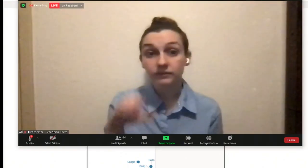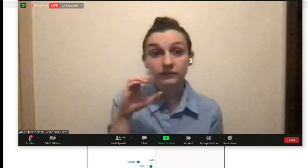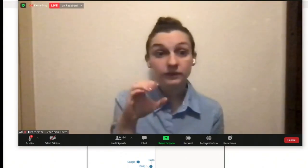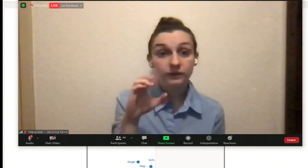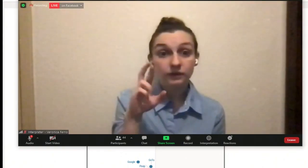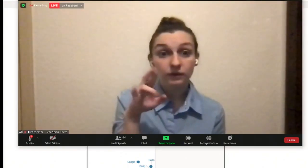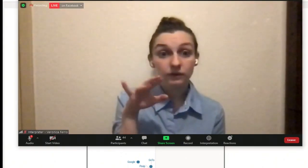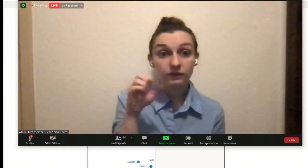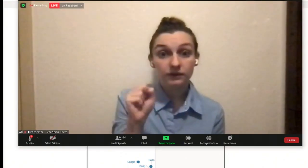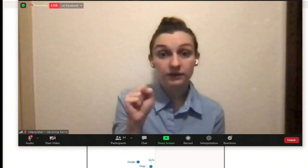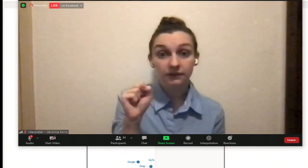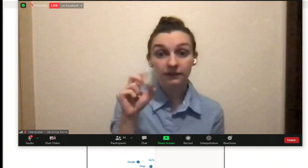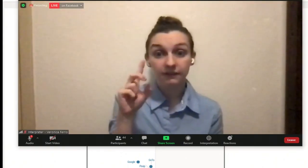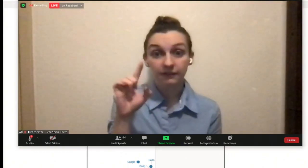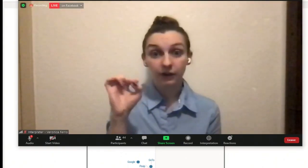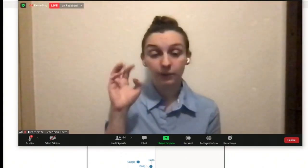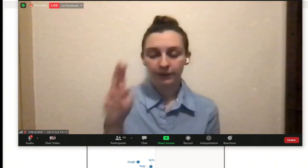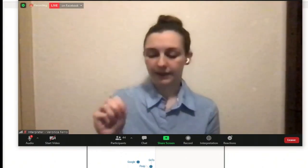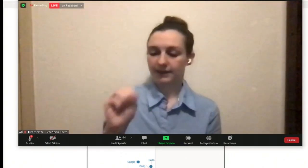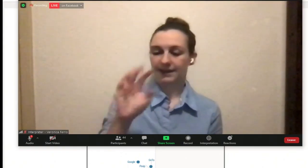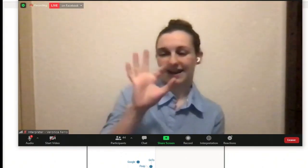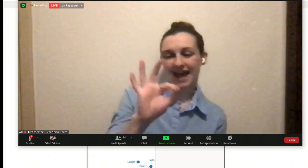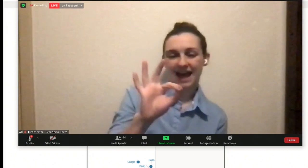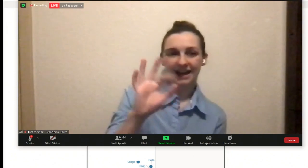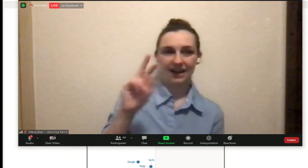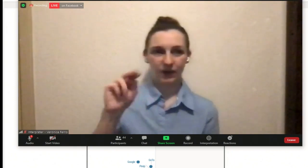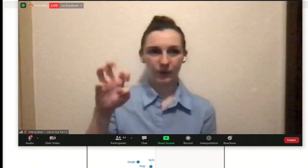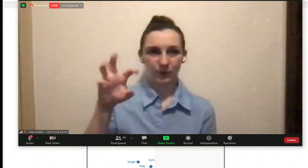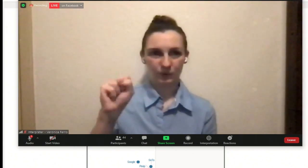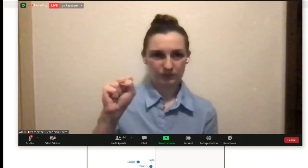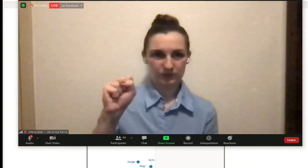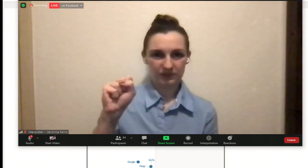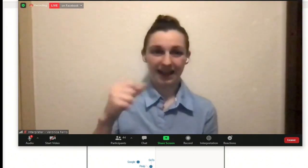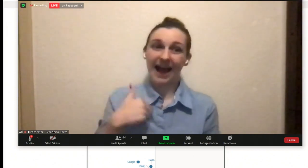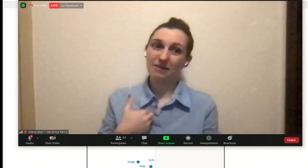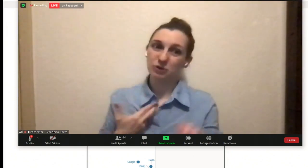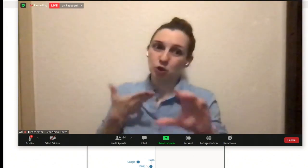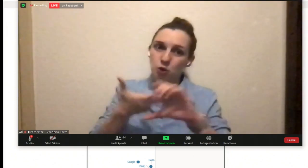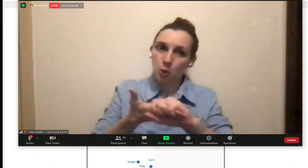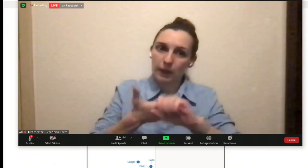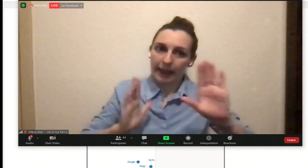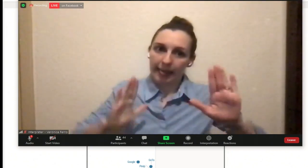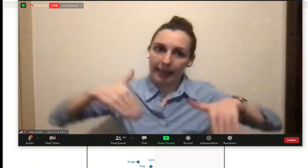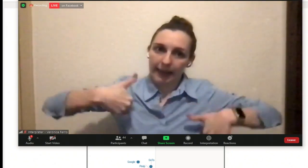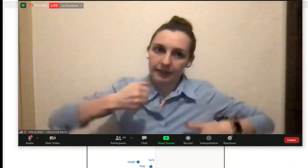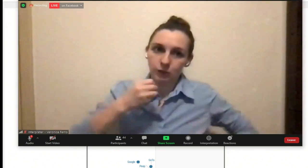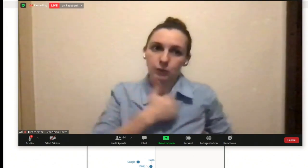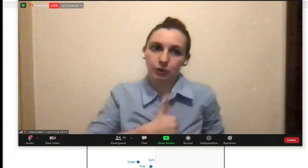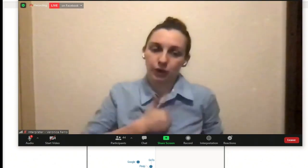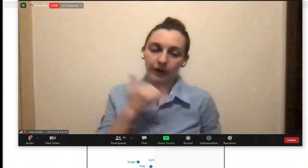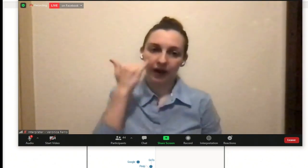Chris Vanderveen with 9 News. And I'm joining this late, so if I may be asking a question that's already been asked.